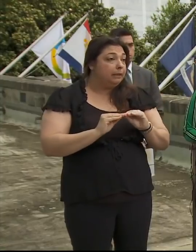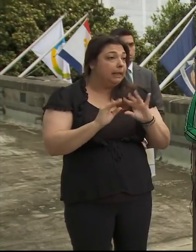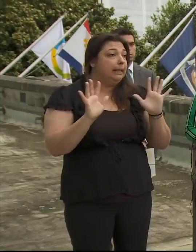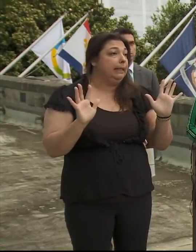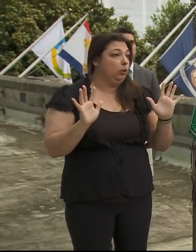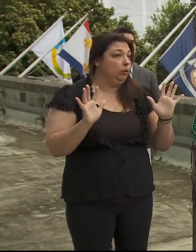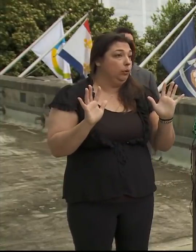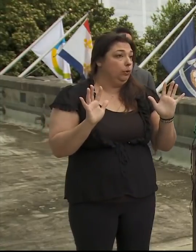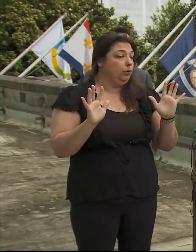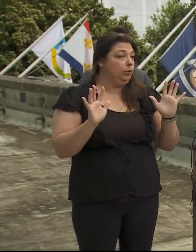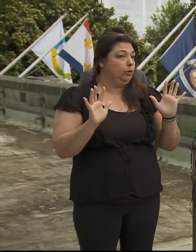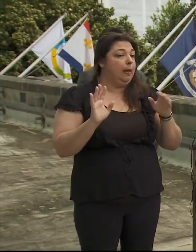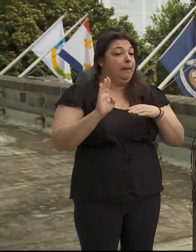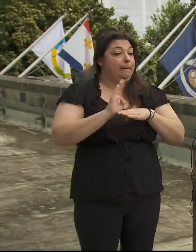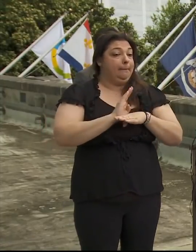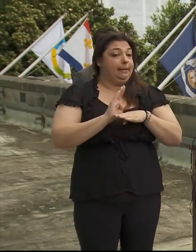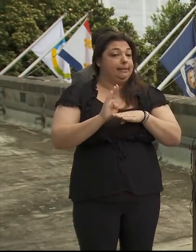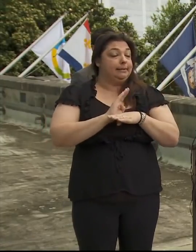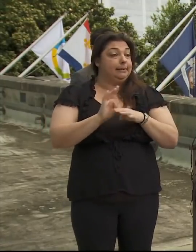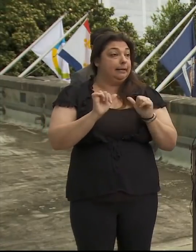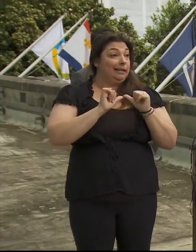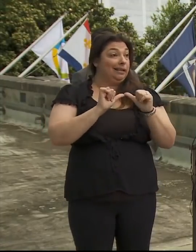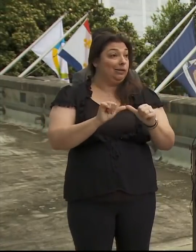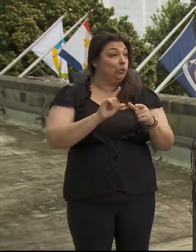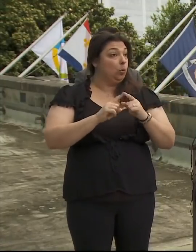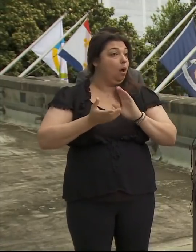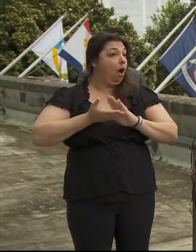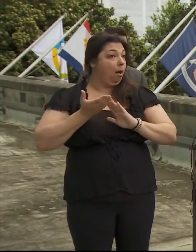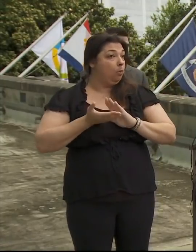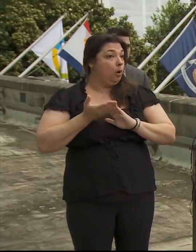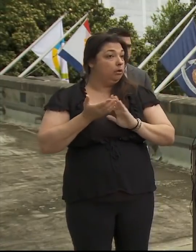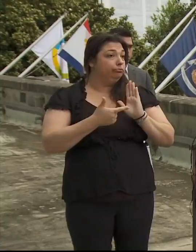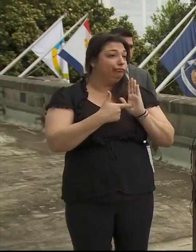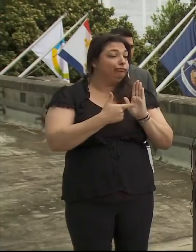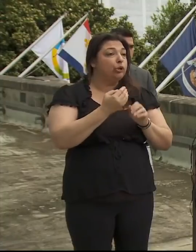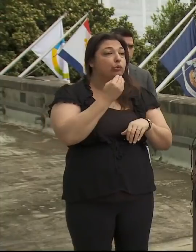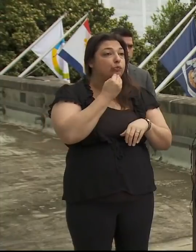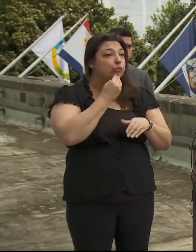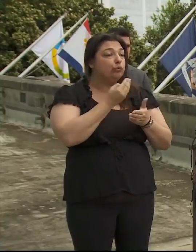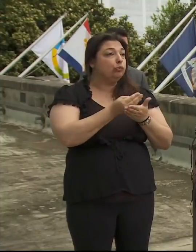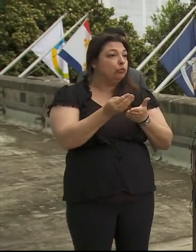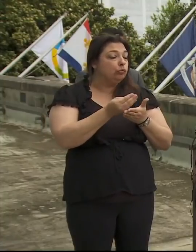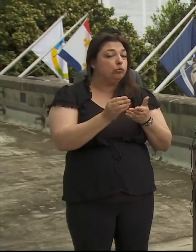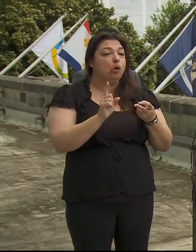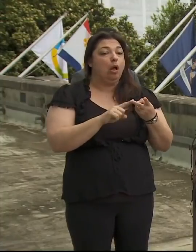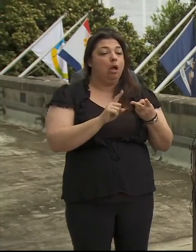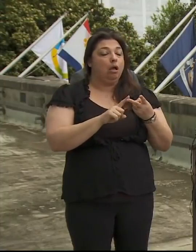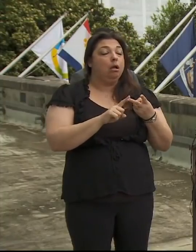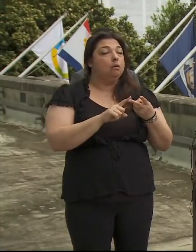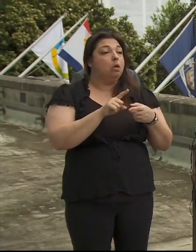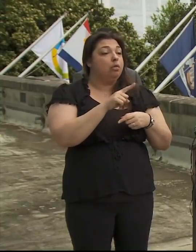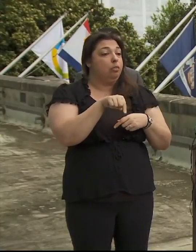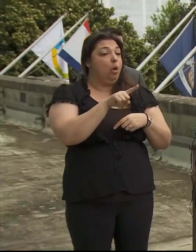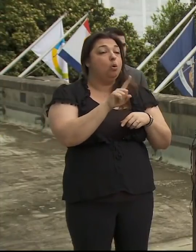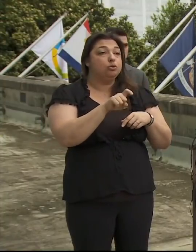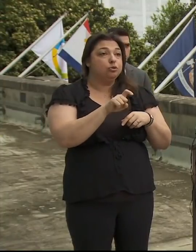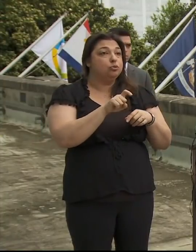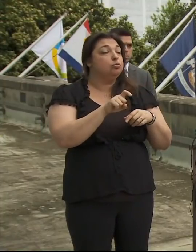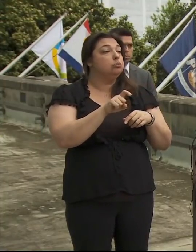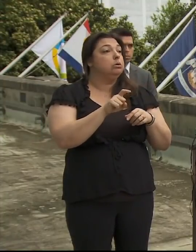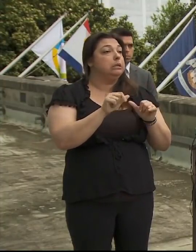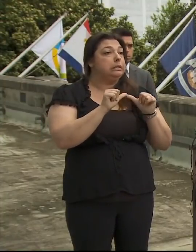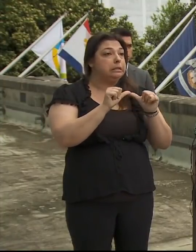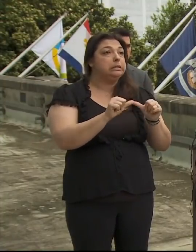clear. Businesses that are continuing to operate, such as grocery stores, should continue to remit